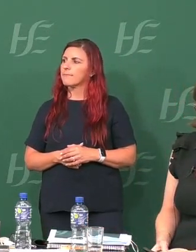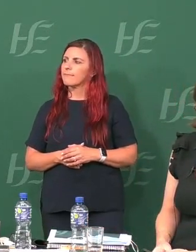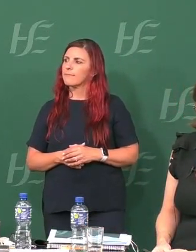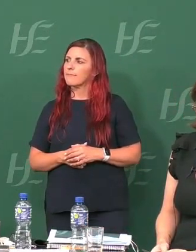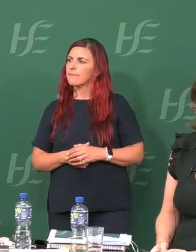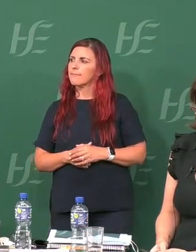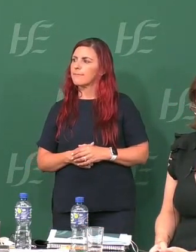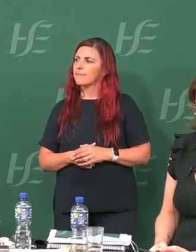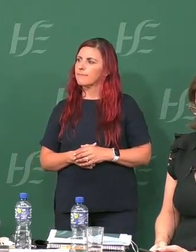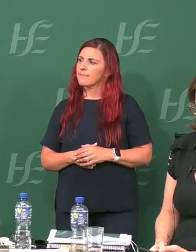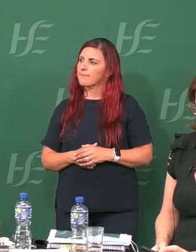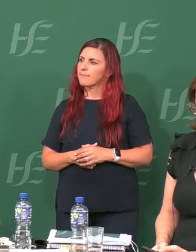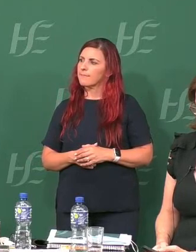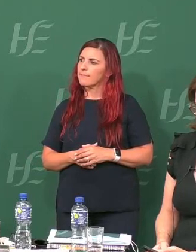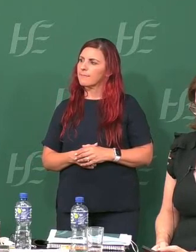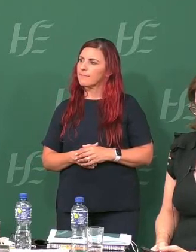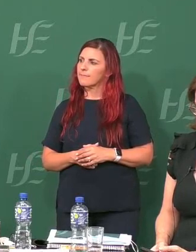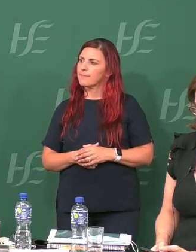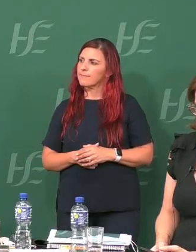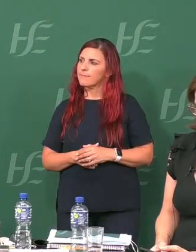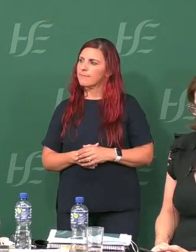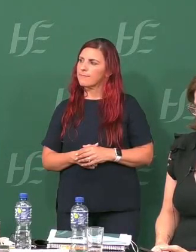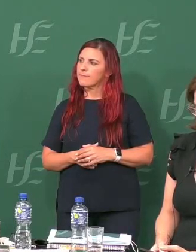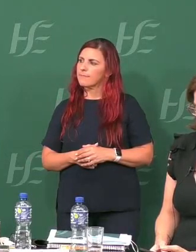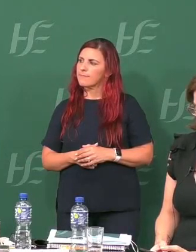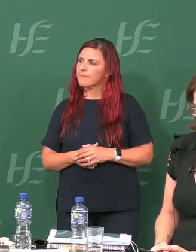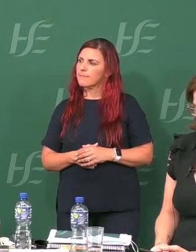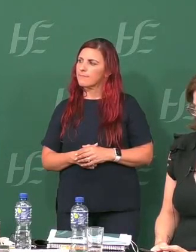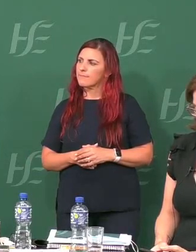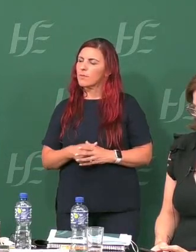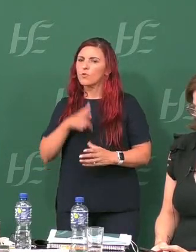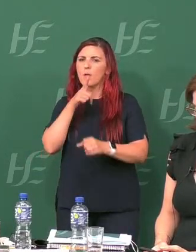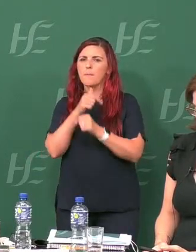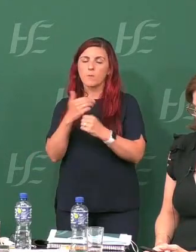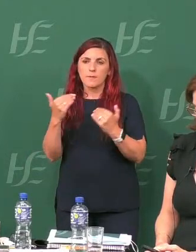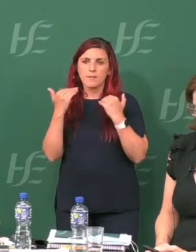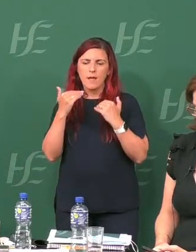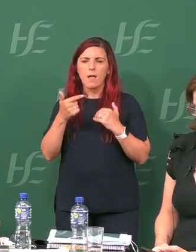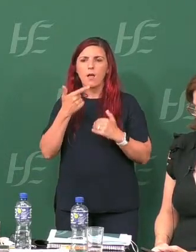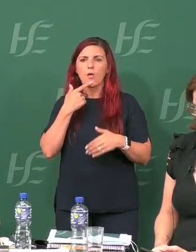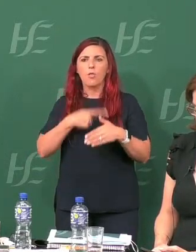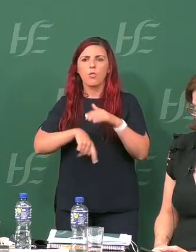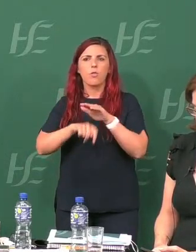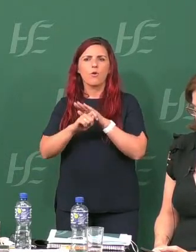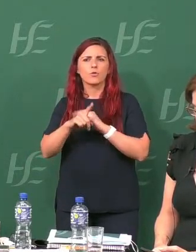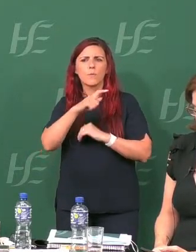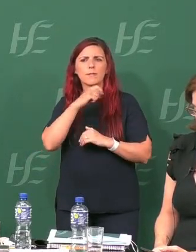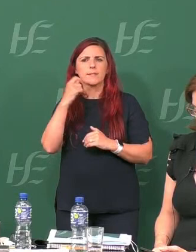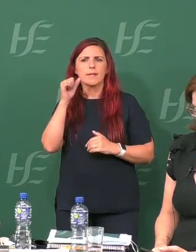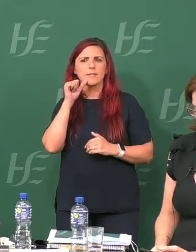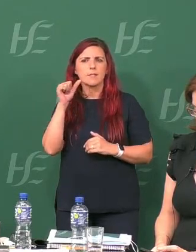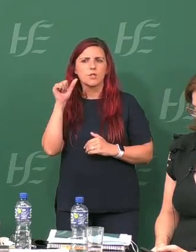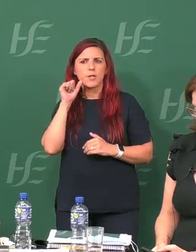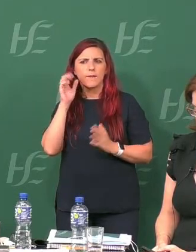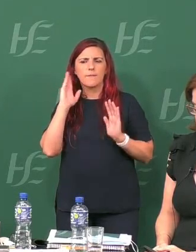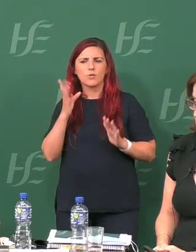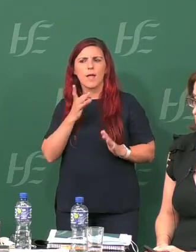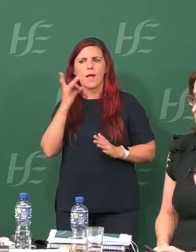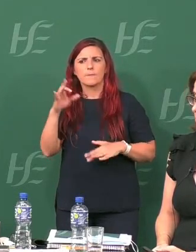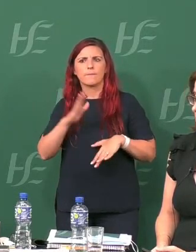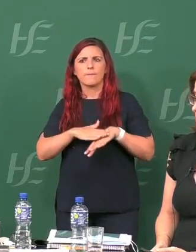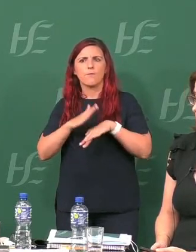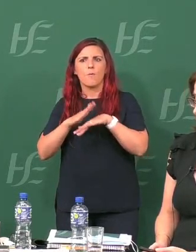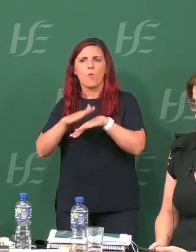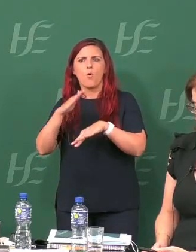Sorry, just one on question on data. The Taoiseach was saying yesterday that he'd asked for improved data around